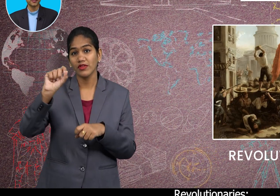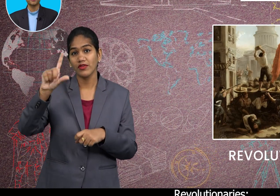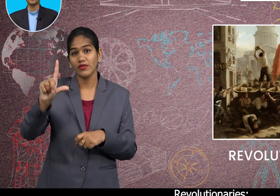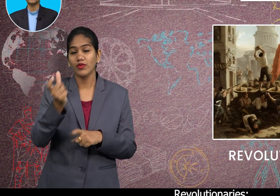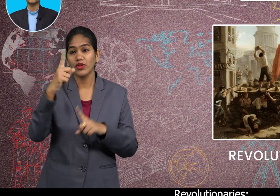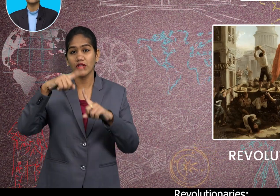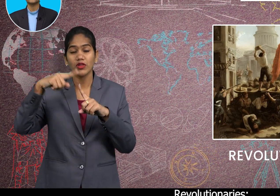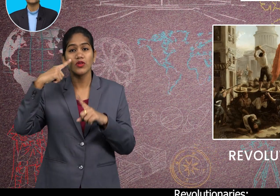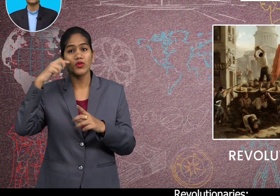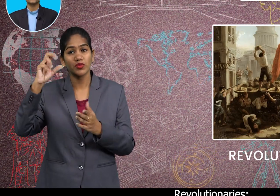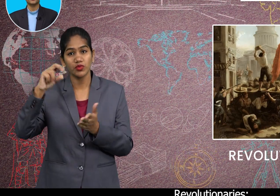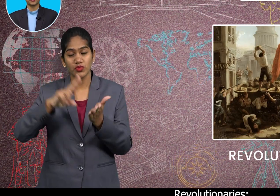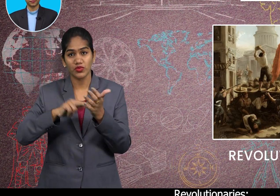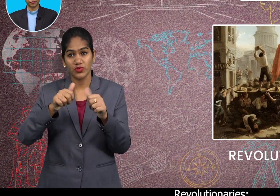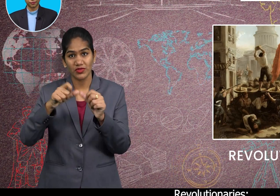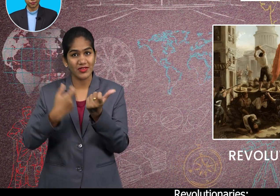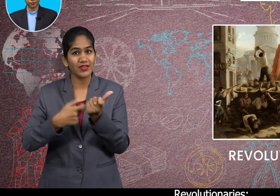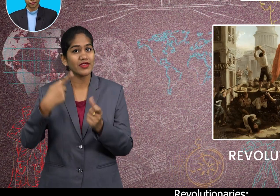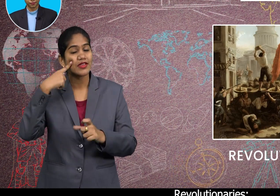Revolutionaries,